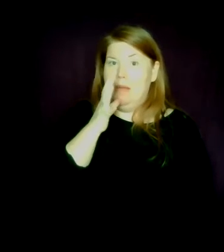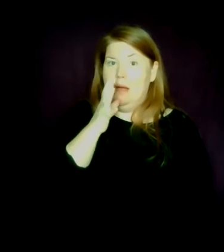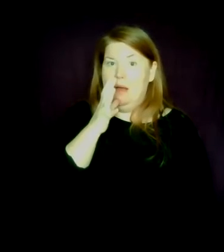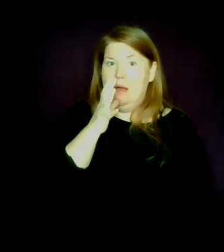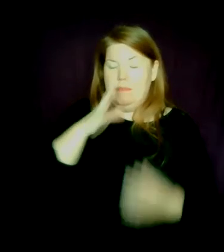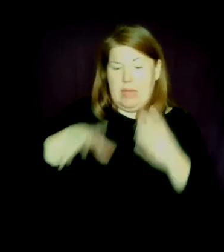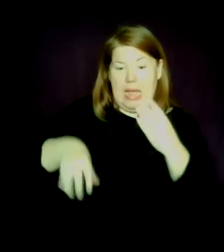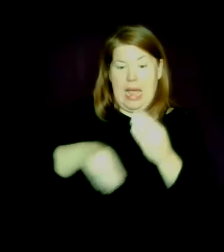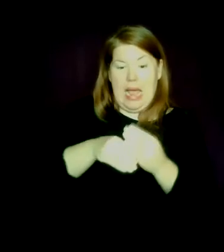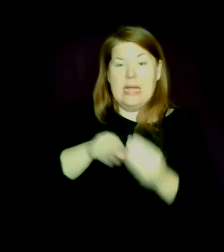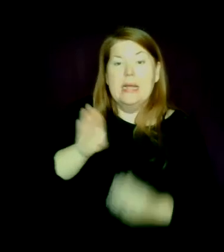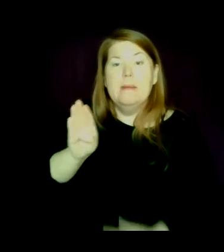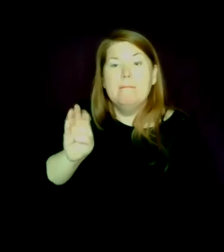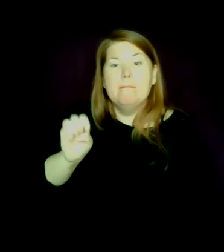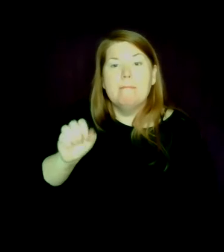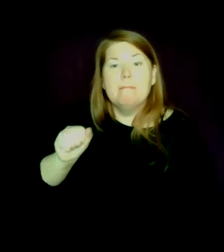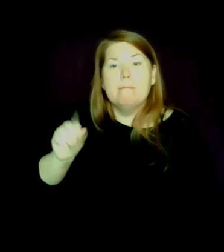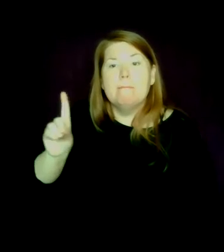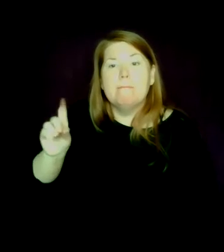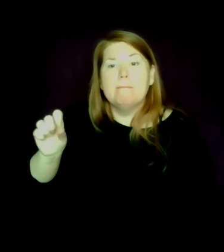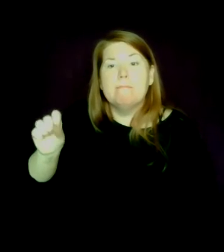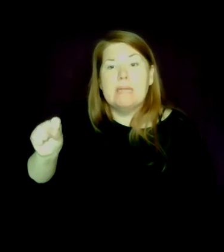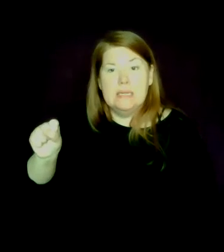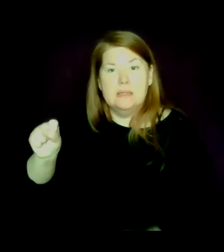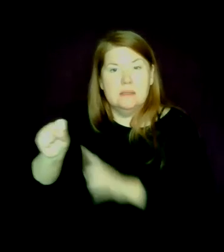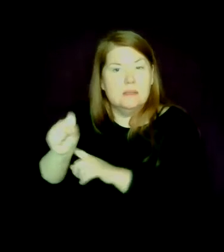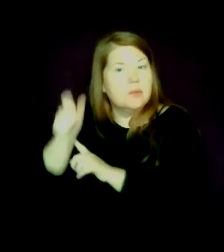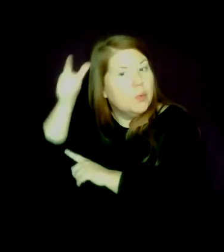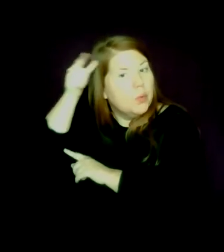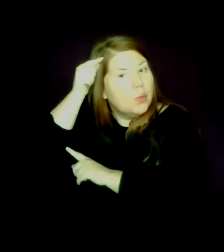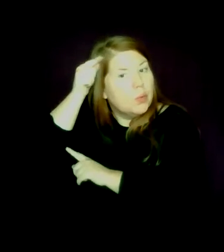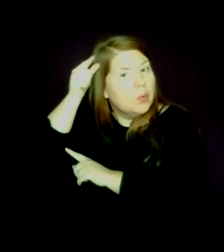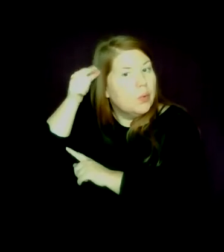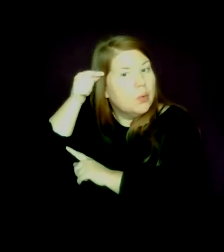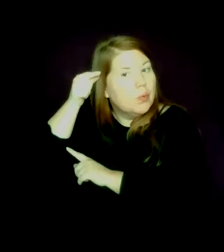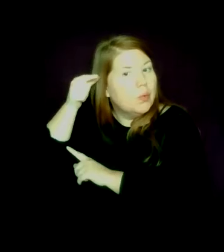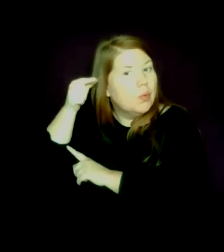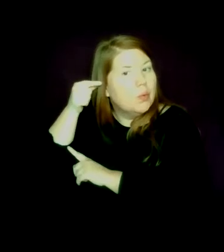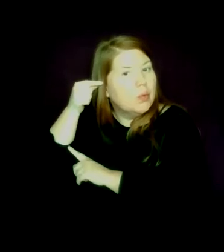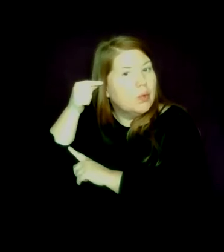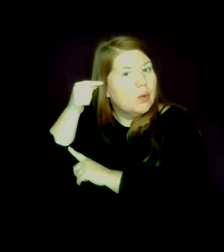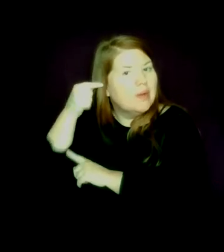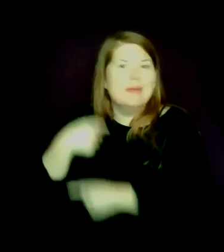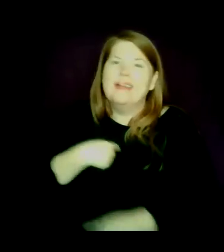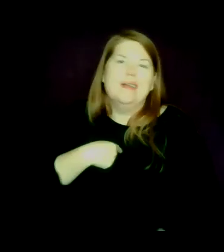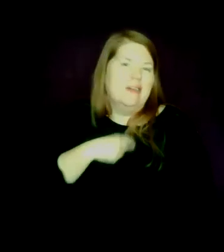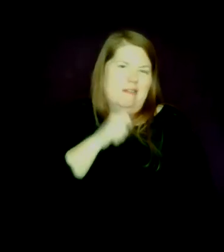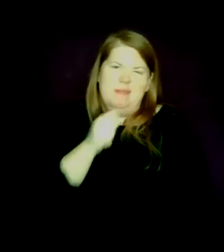have beads small enough for Kenya. So I put rubber bands at the tips of the braids to keep them from coming